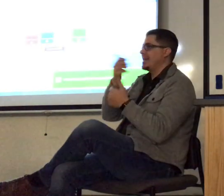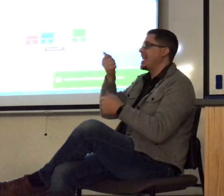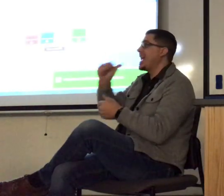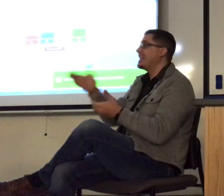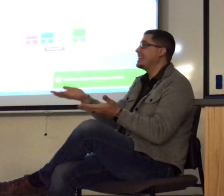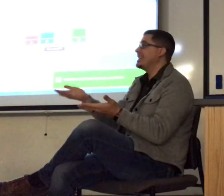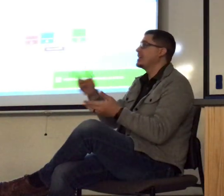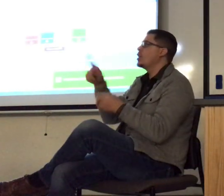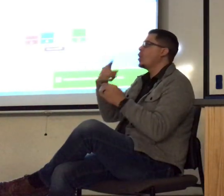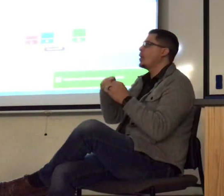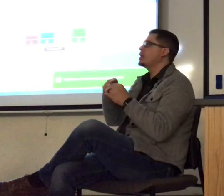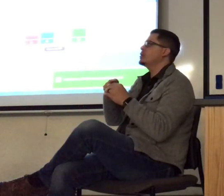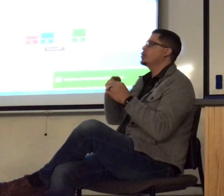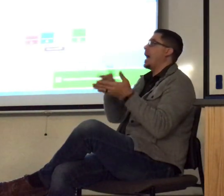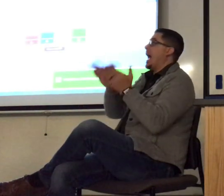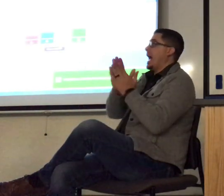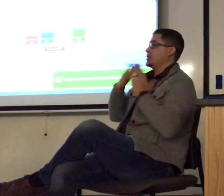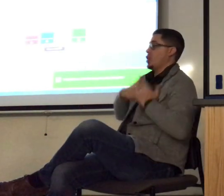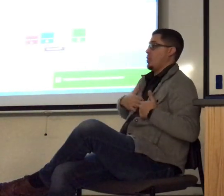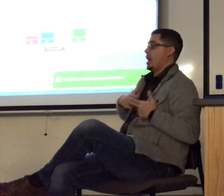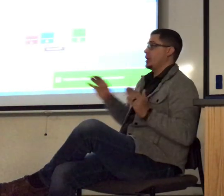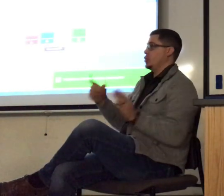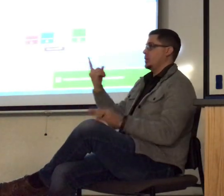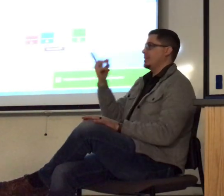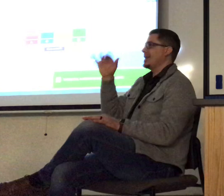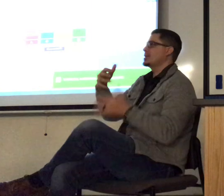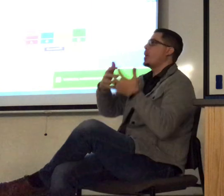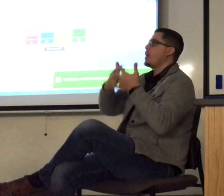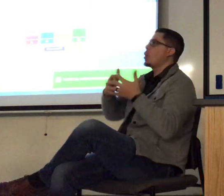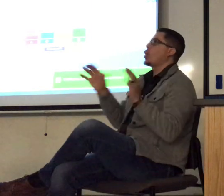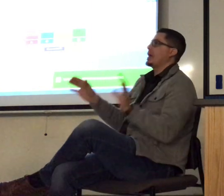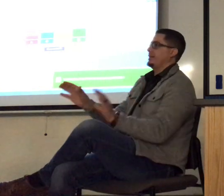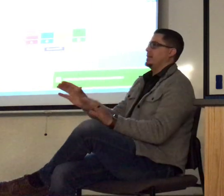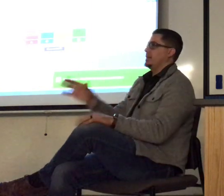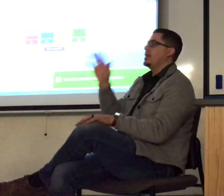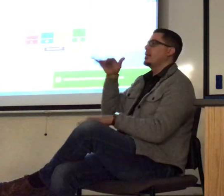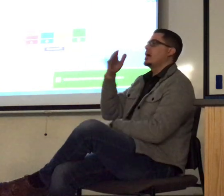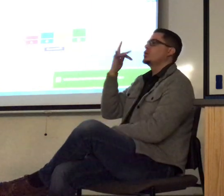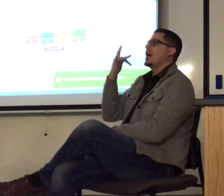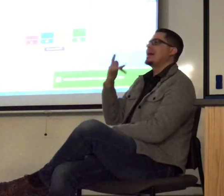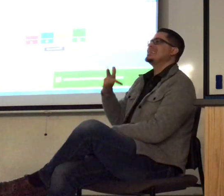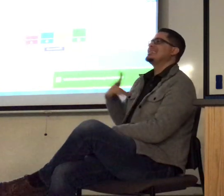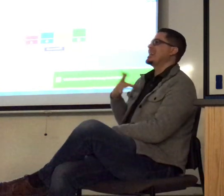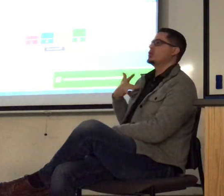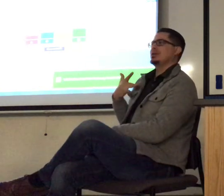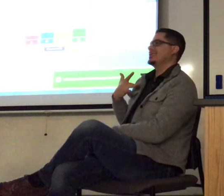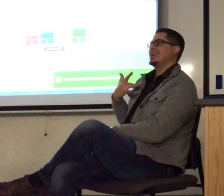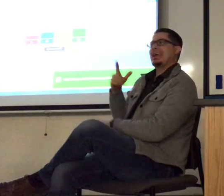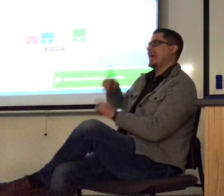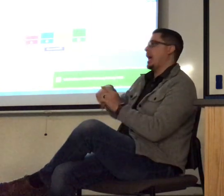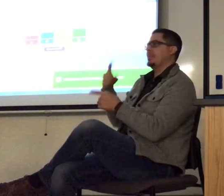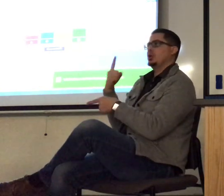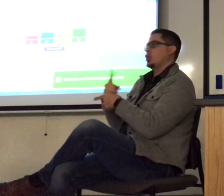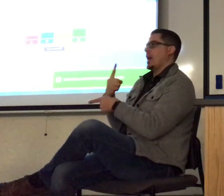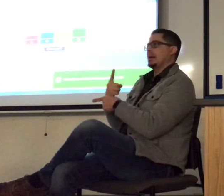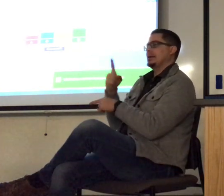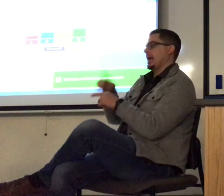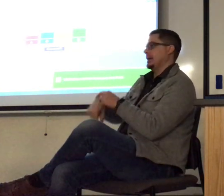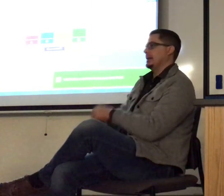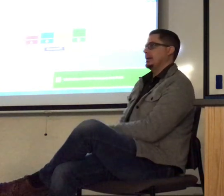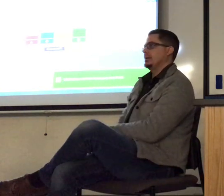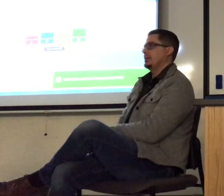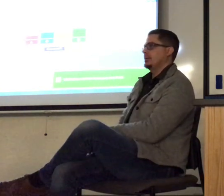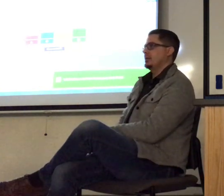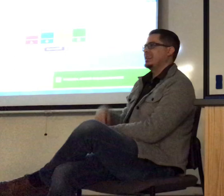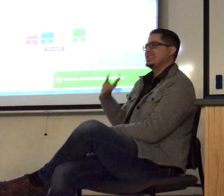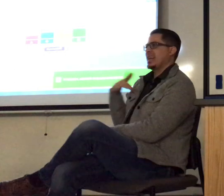Anything when you command your body to do something is a motor activity. That's why sensory cannot be correct, for those of you who